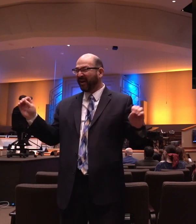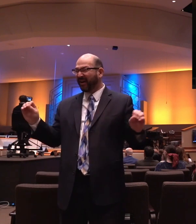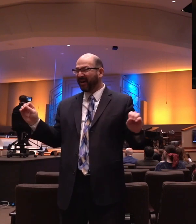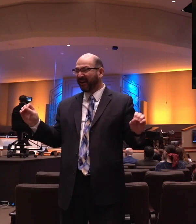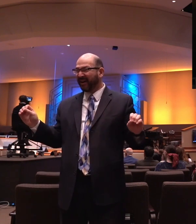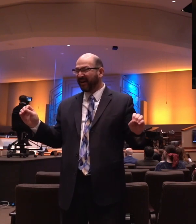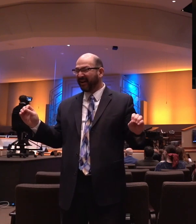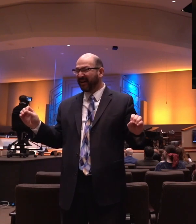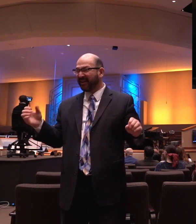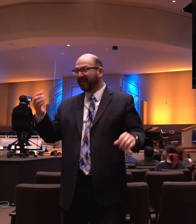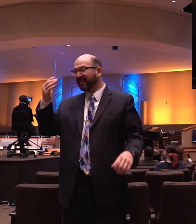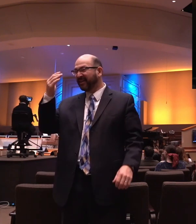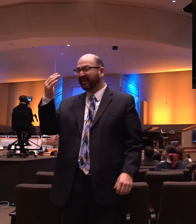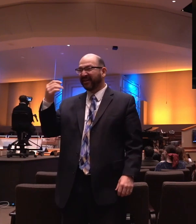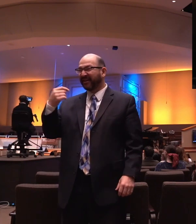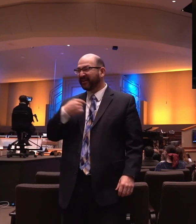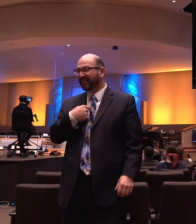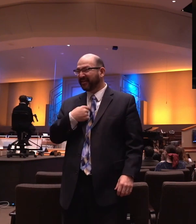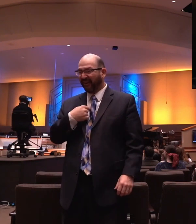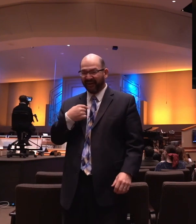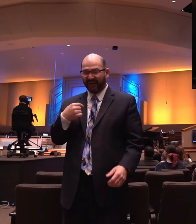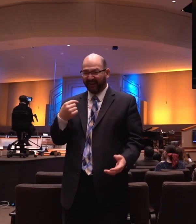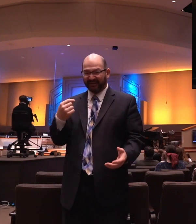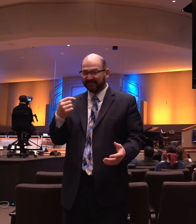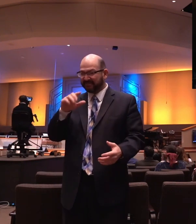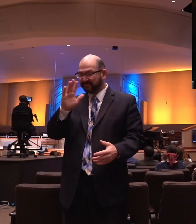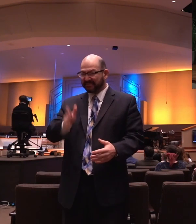gets cracker jacks and there's no prize, right?